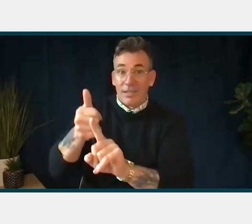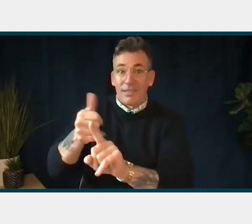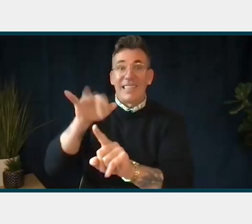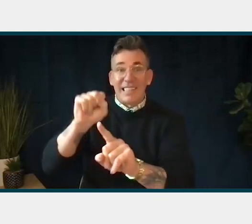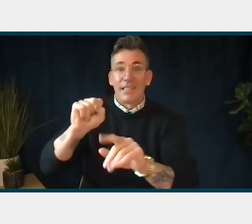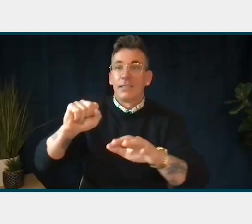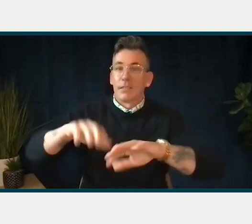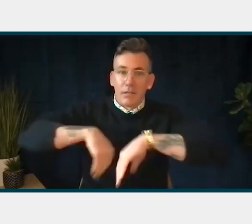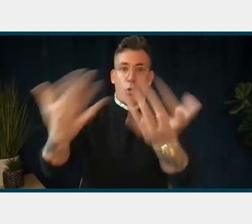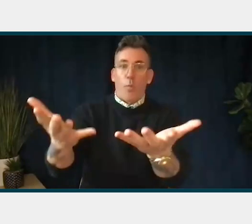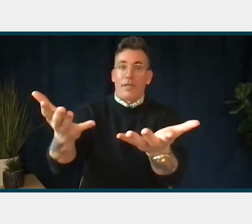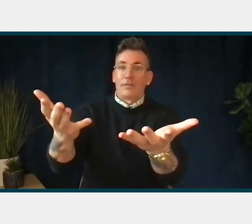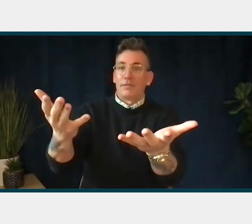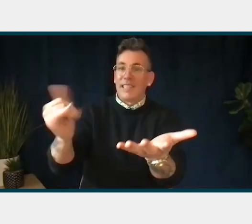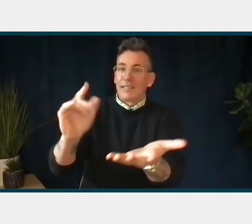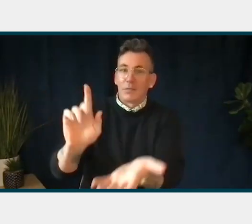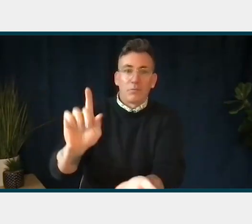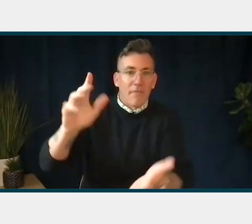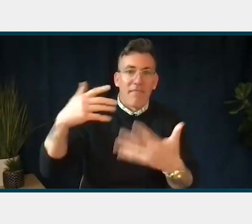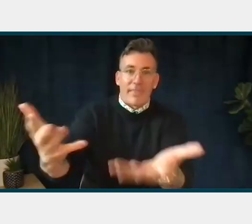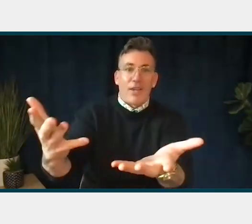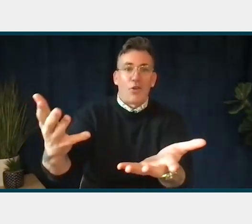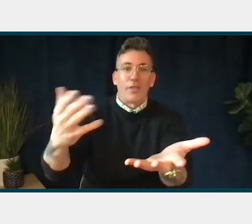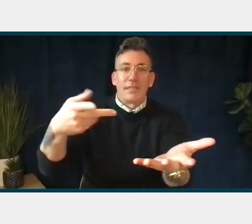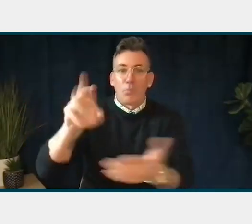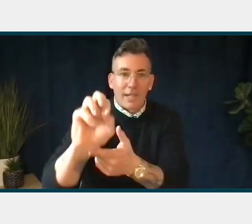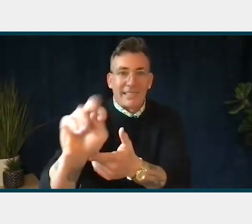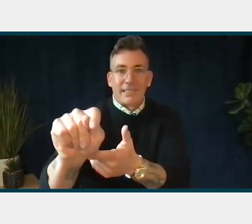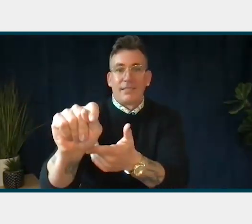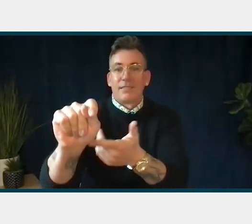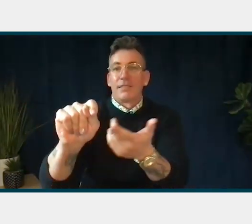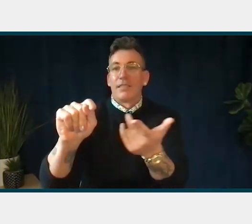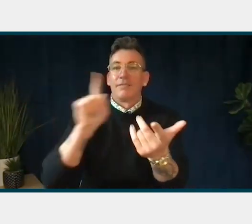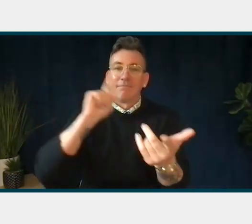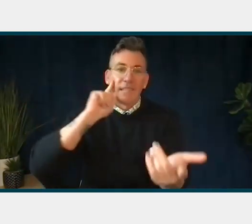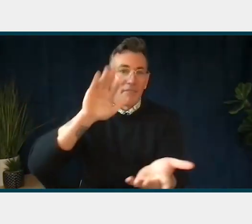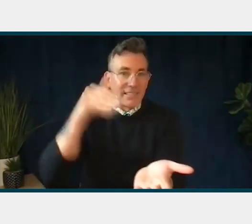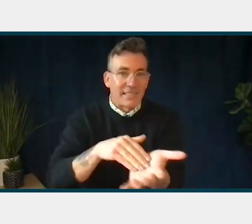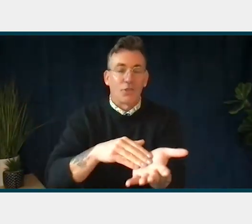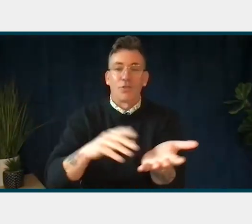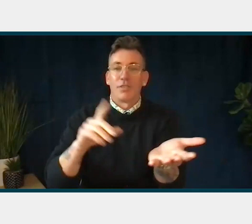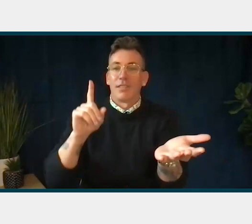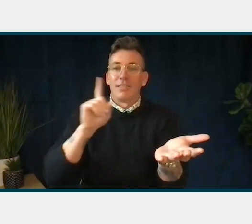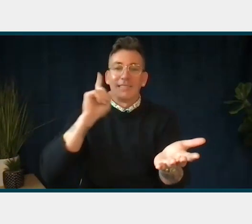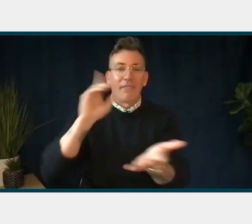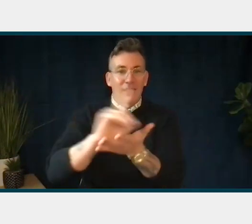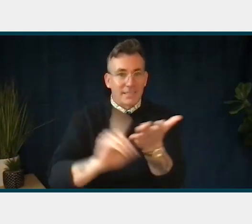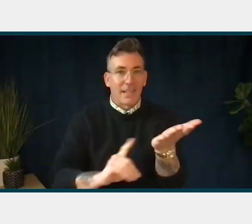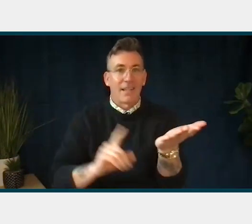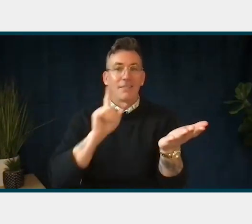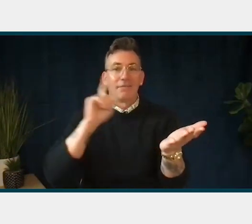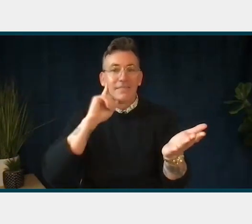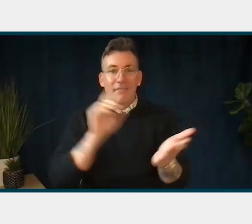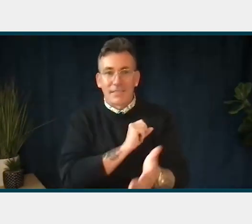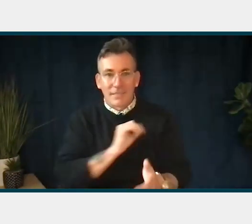So now at Mozzeria, it is open. It is deafness. It's present.